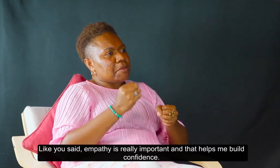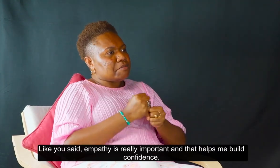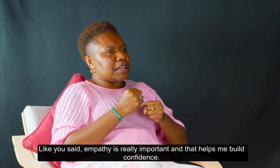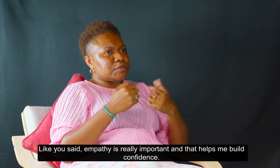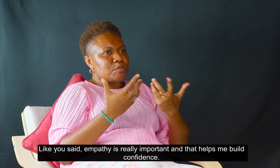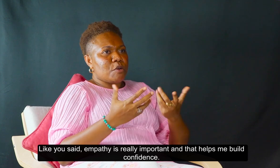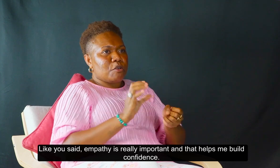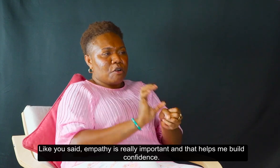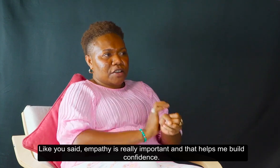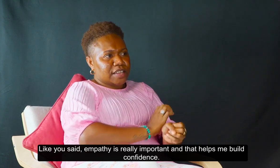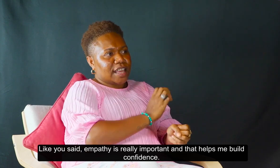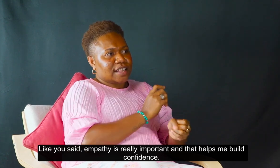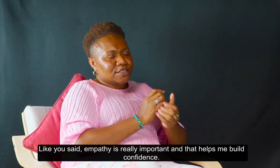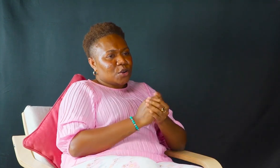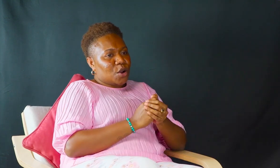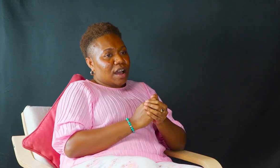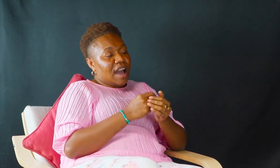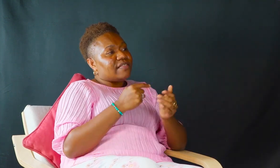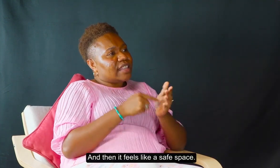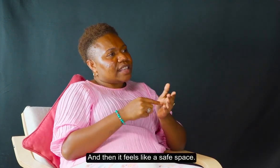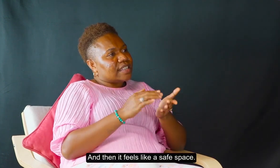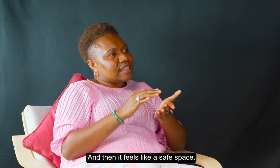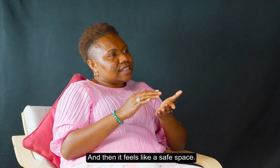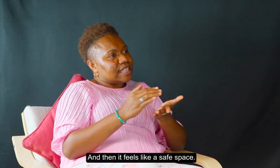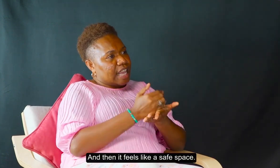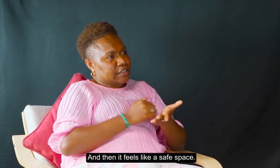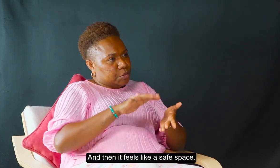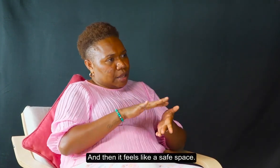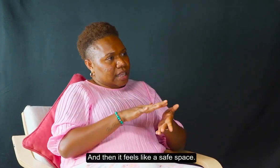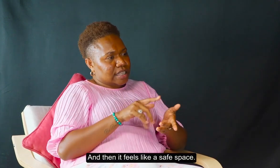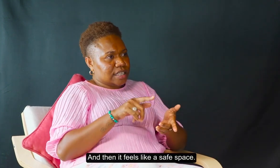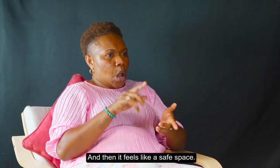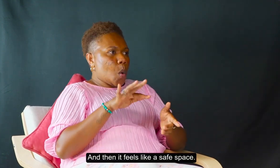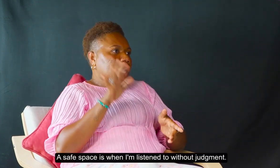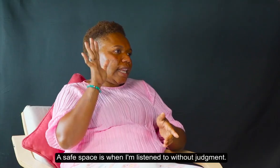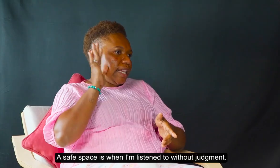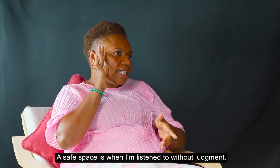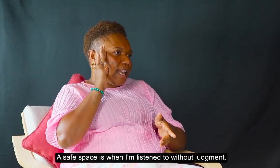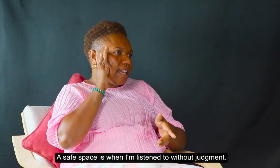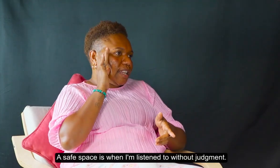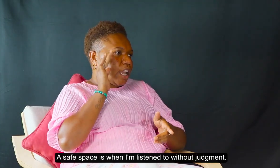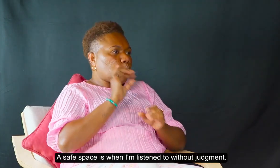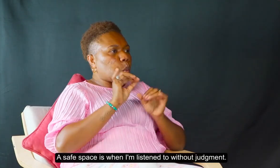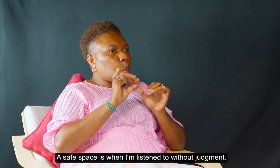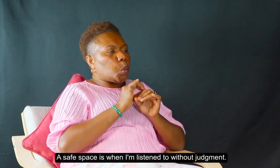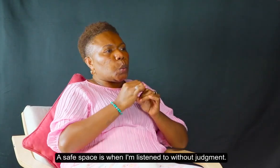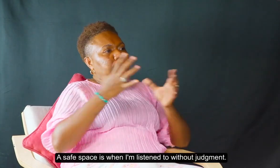build confidence. And then it feels like a safe space. A safe space is when I'm listened